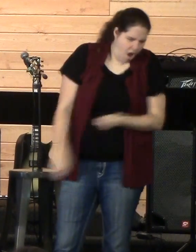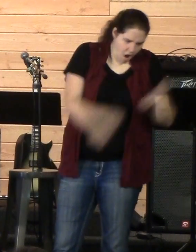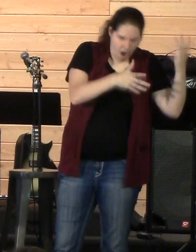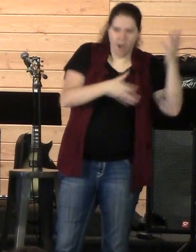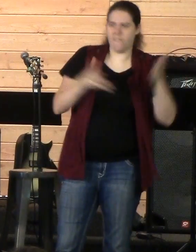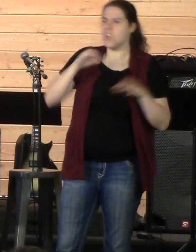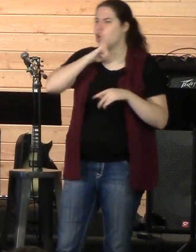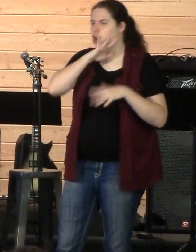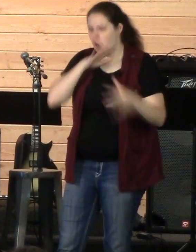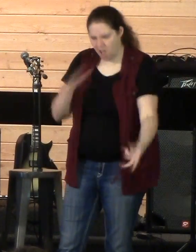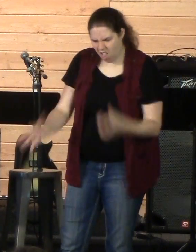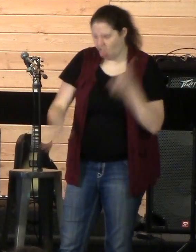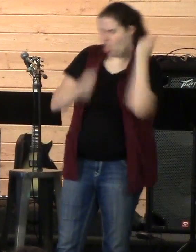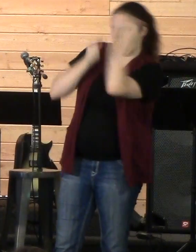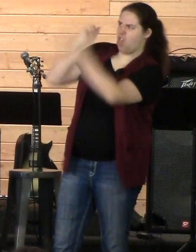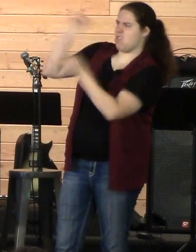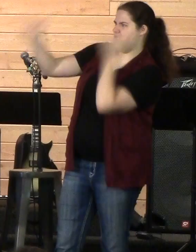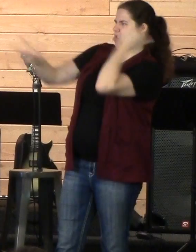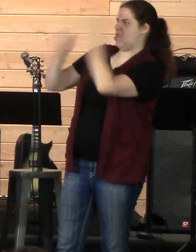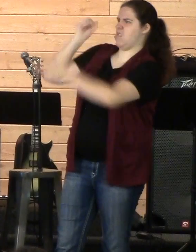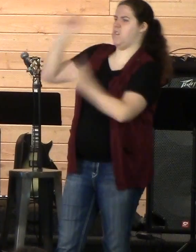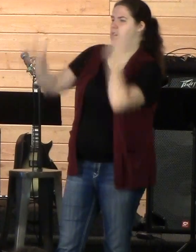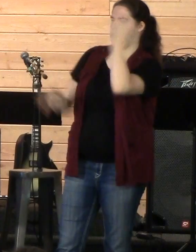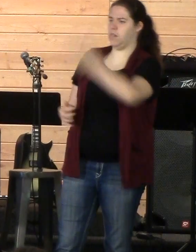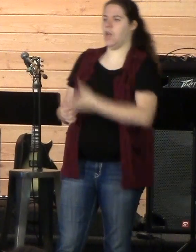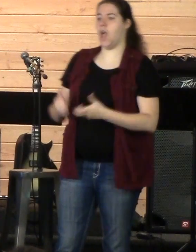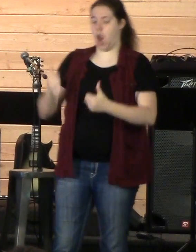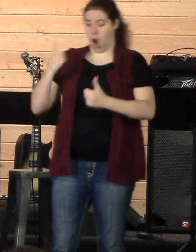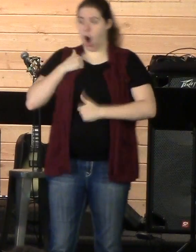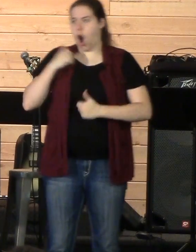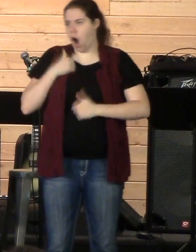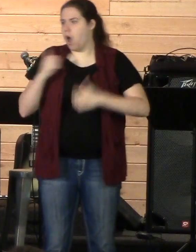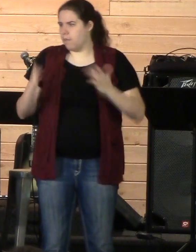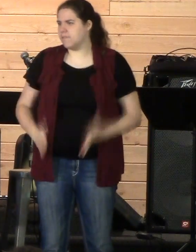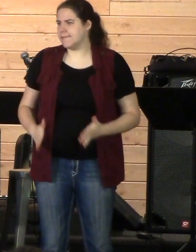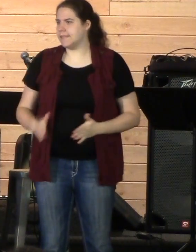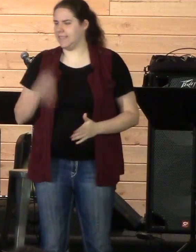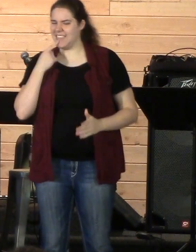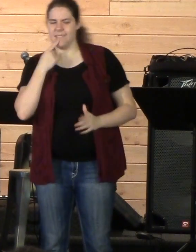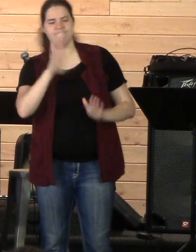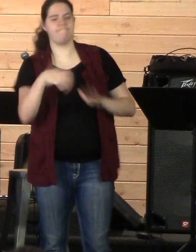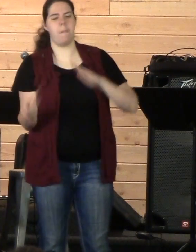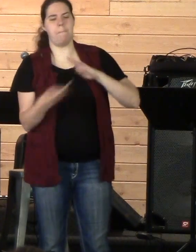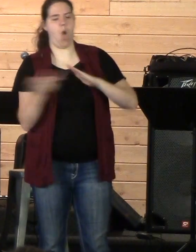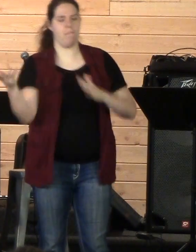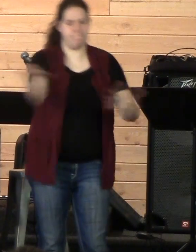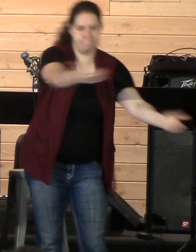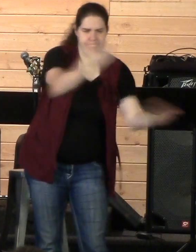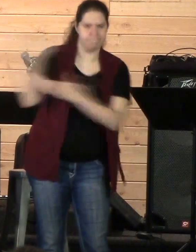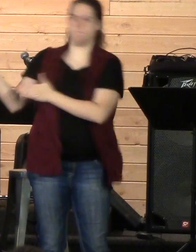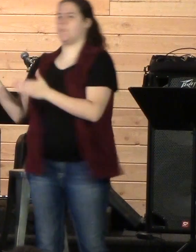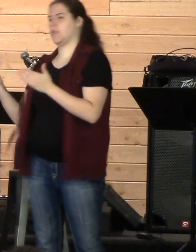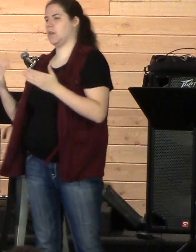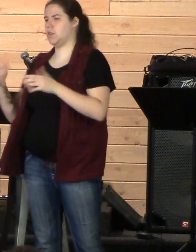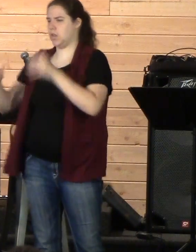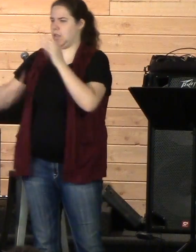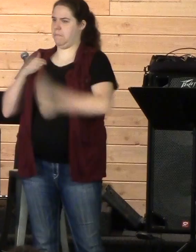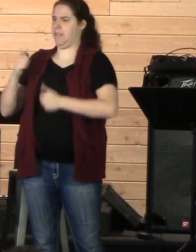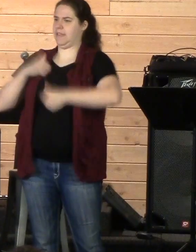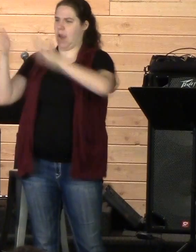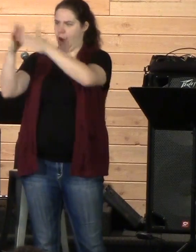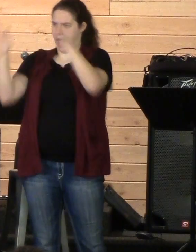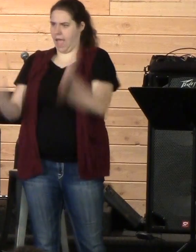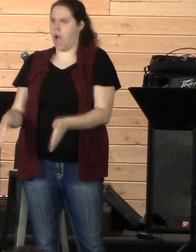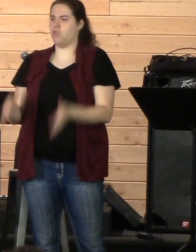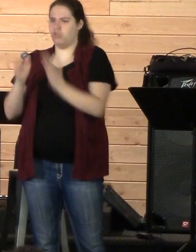the commander ordered that Paul be taken into the barracks, and he directed it to be flogged and interrogated in order to find out why these people were shouting at him like